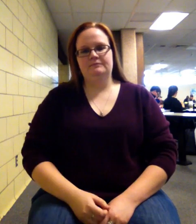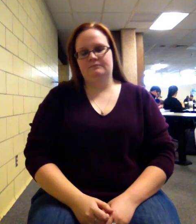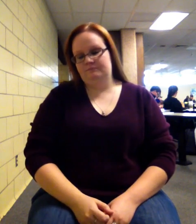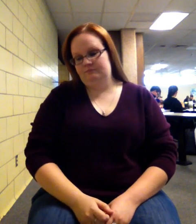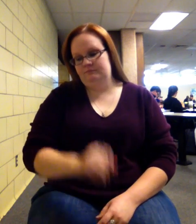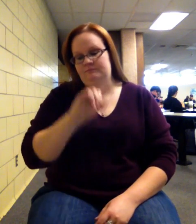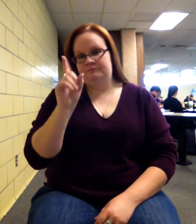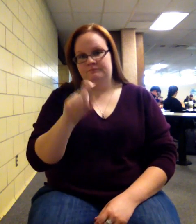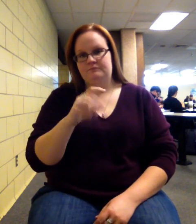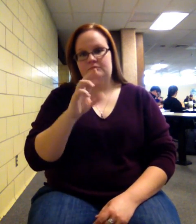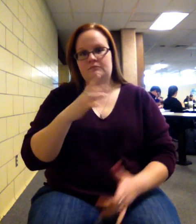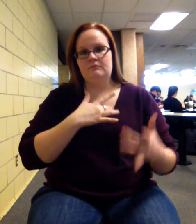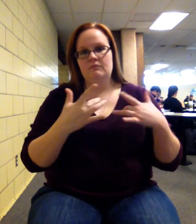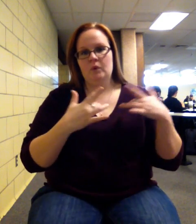Questions or concerns?